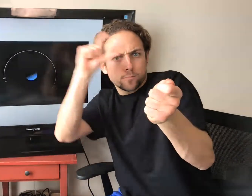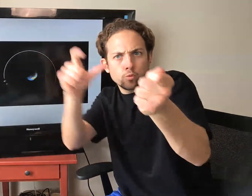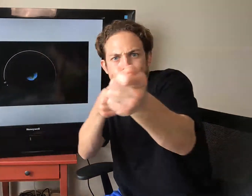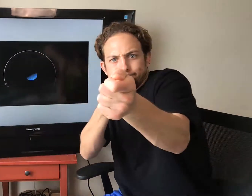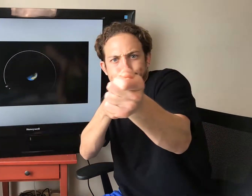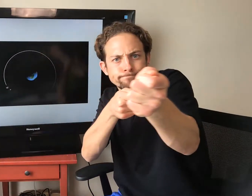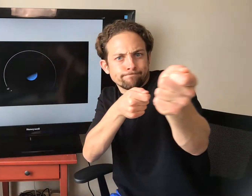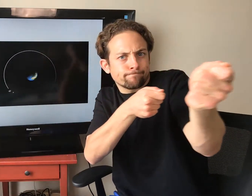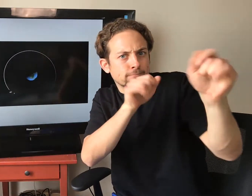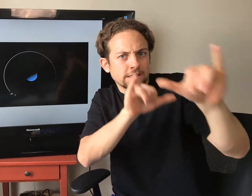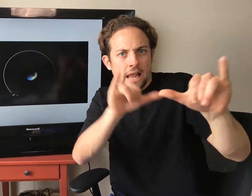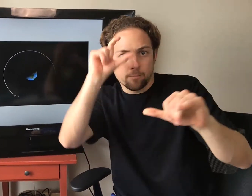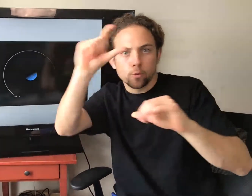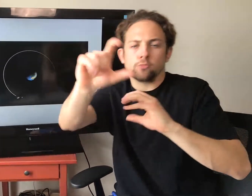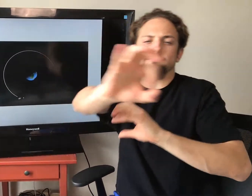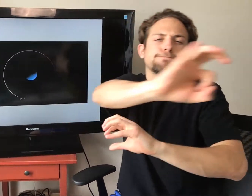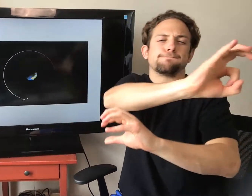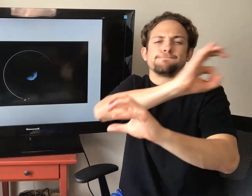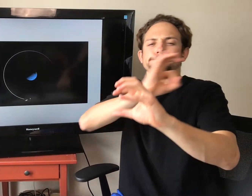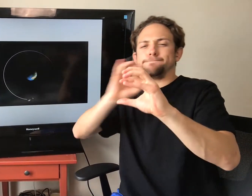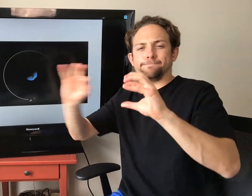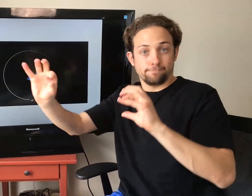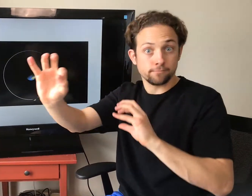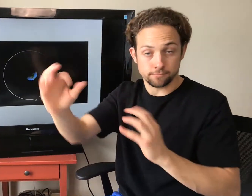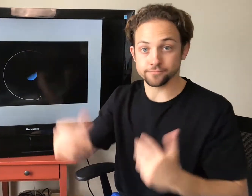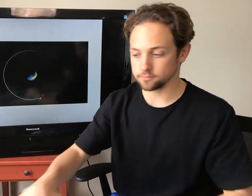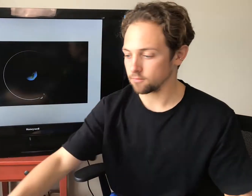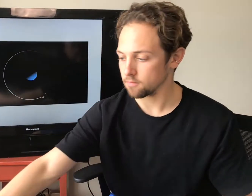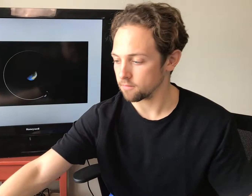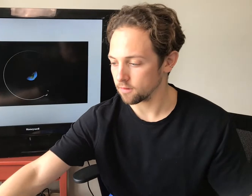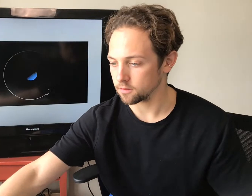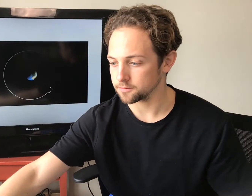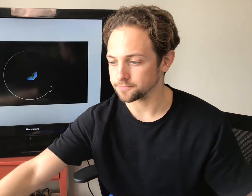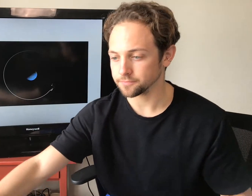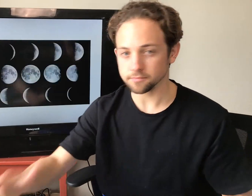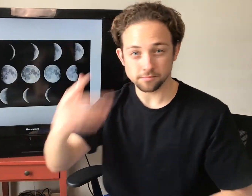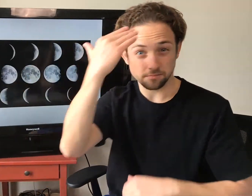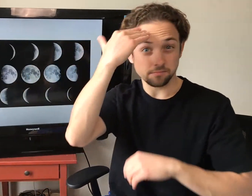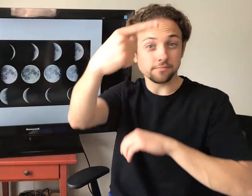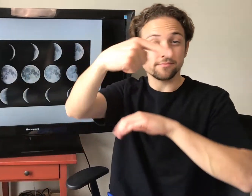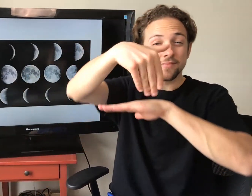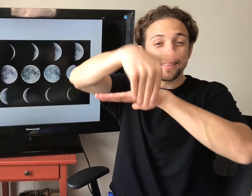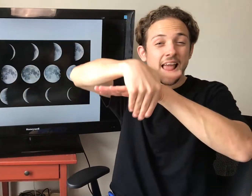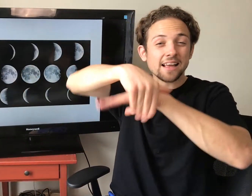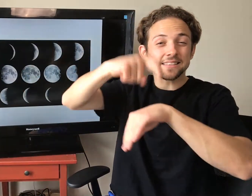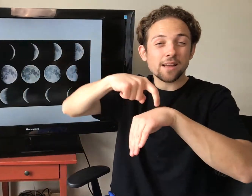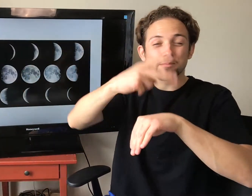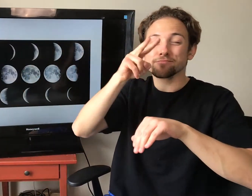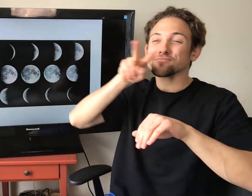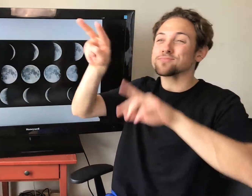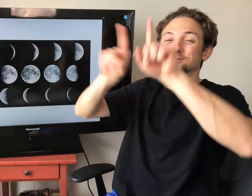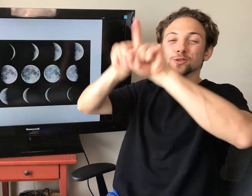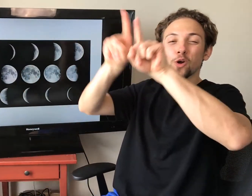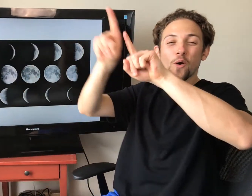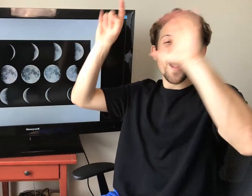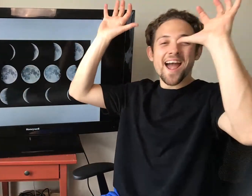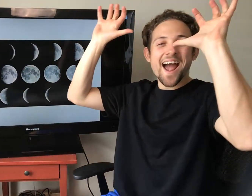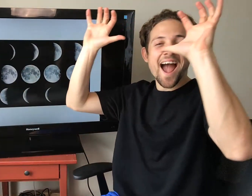So the Earth uses gravity to pull the moon close to it as it orbits around the Earth.